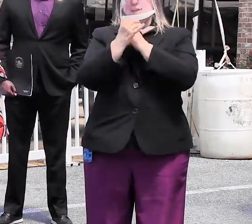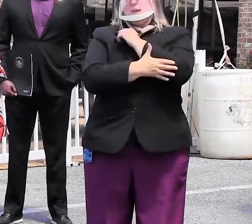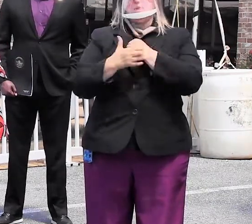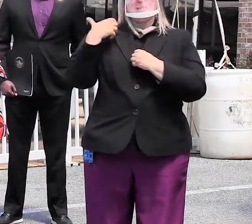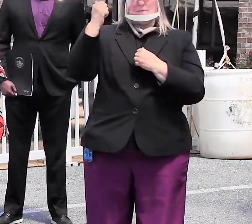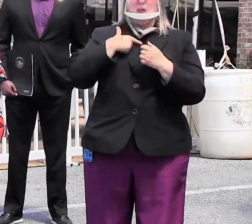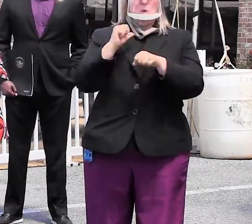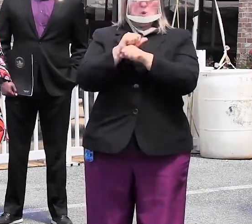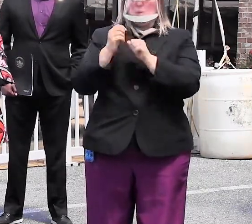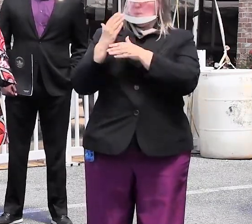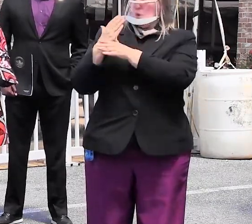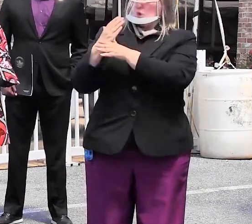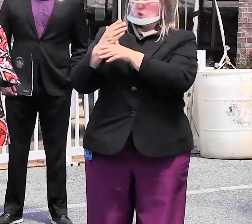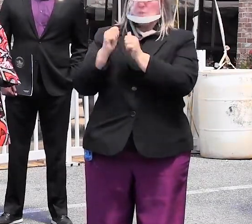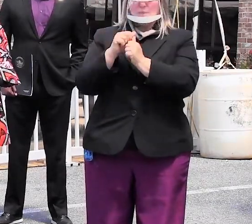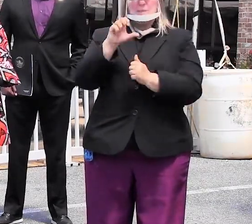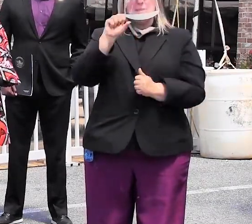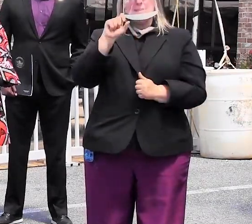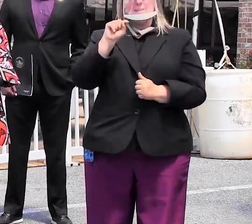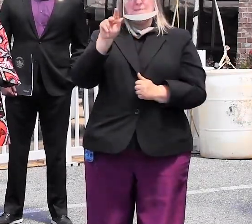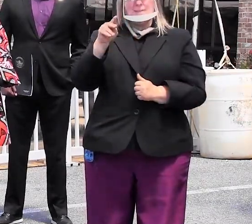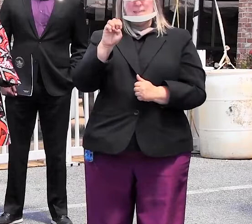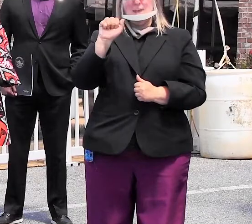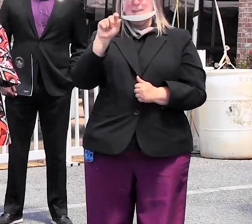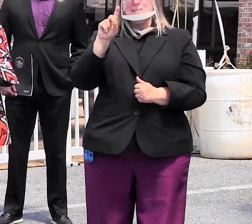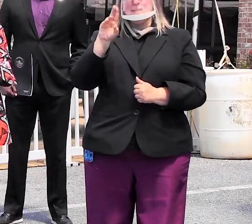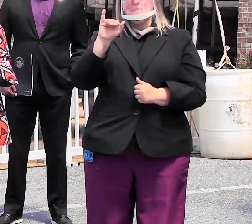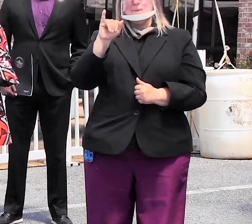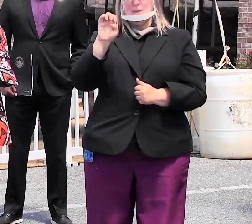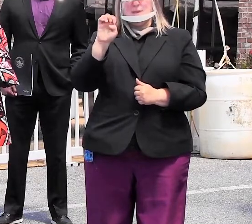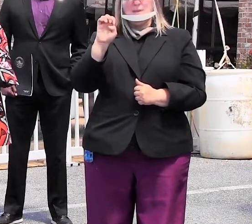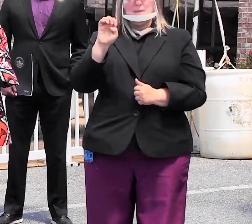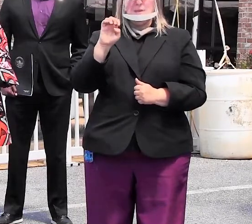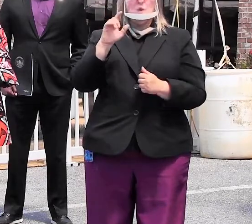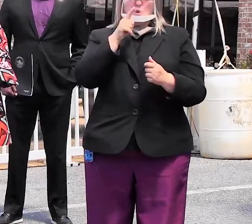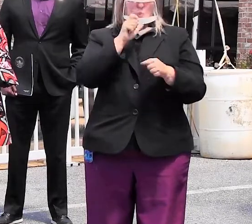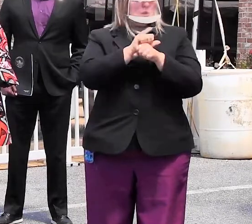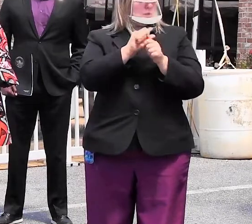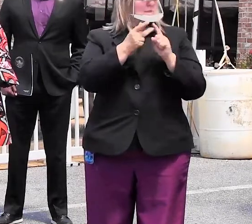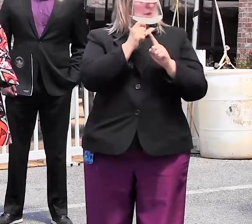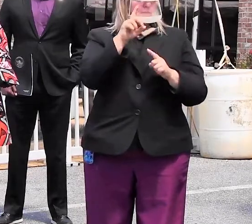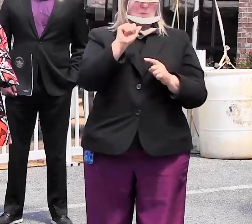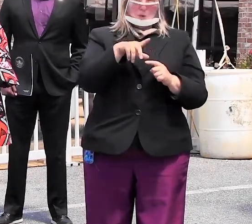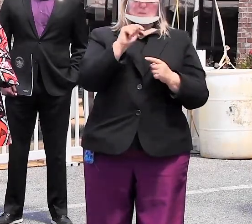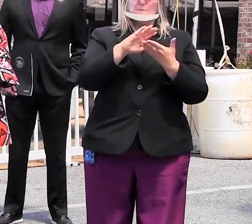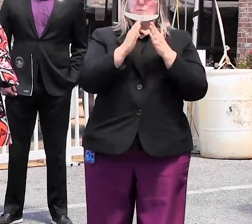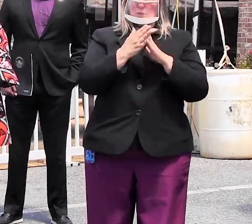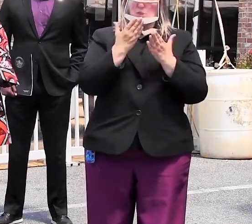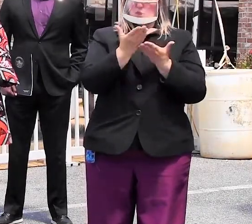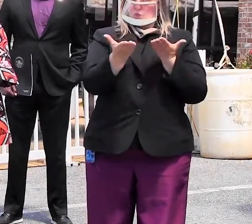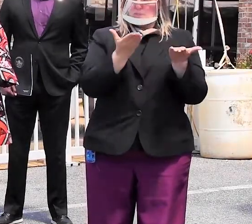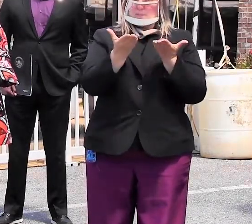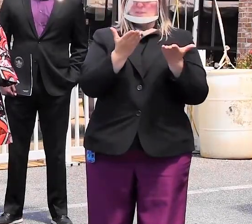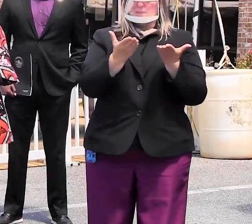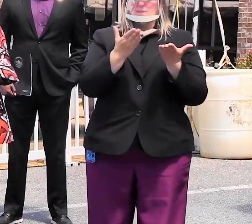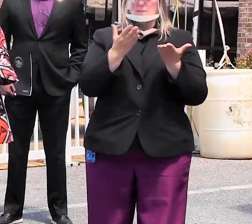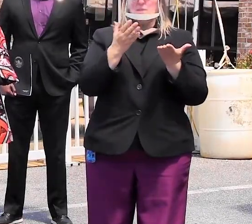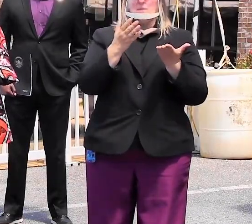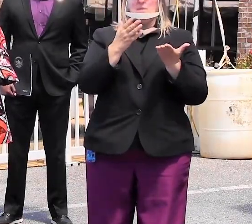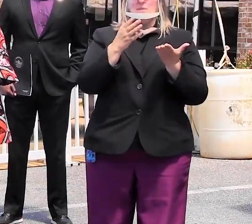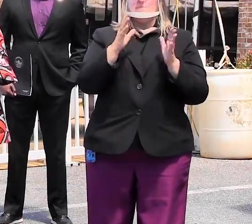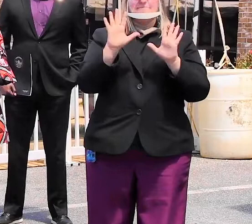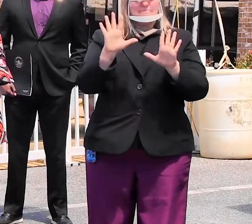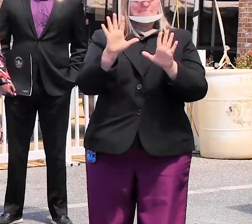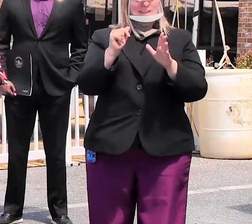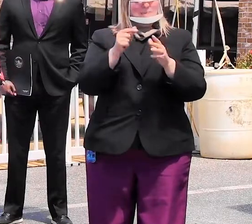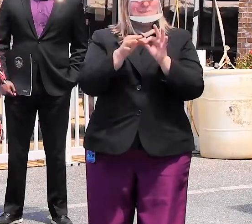partnership alongside of Stephanie Adibe, who works out of, as you just heard, Department of Community Services, let me get